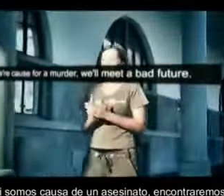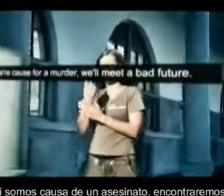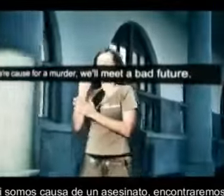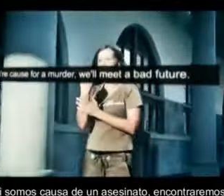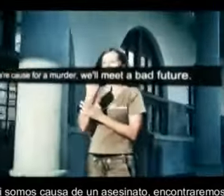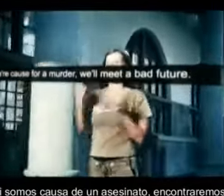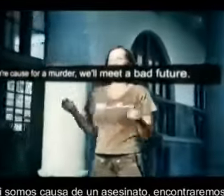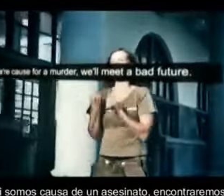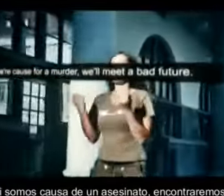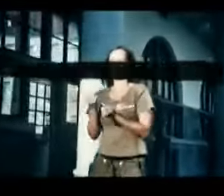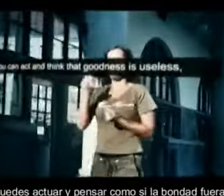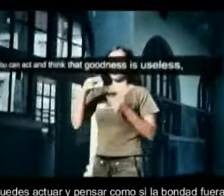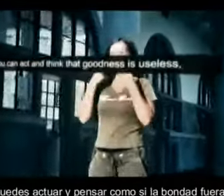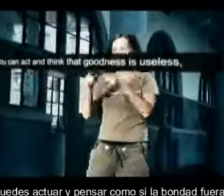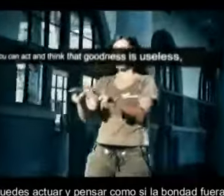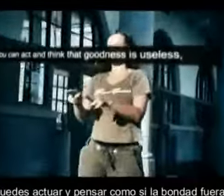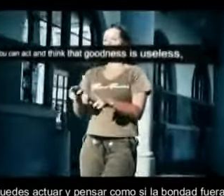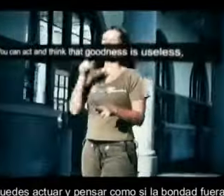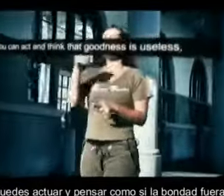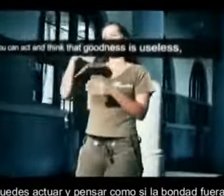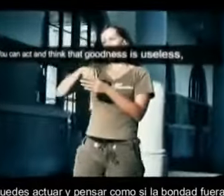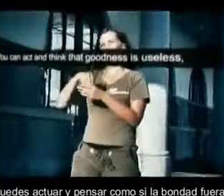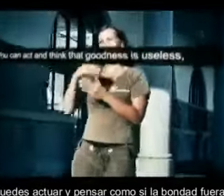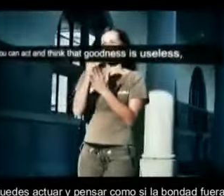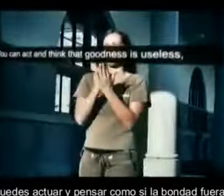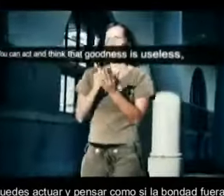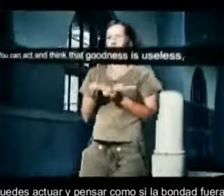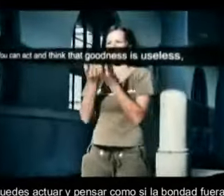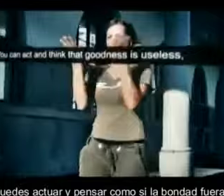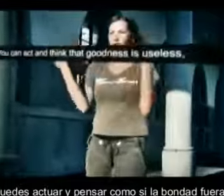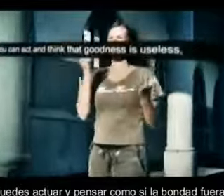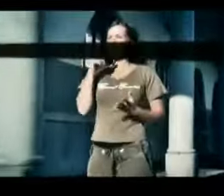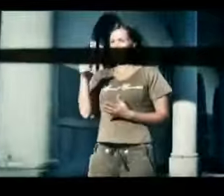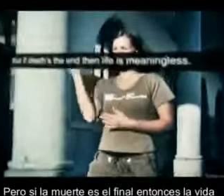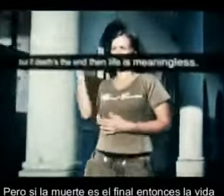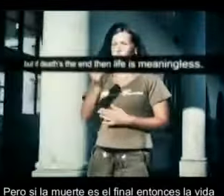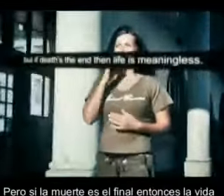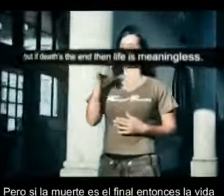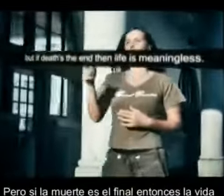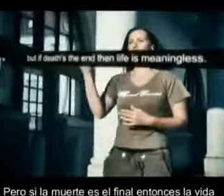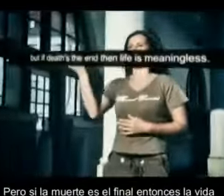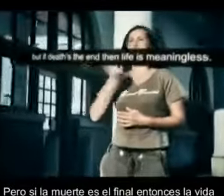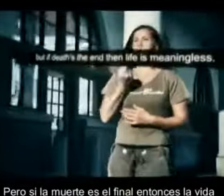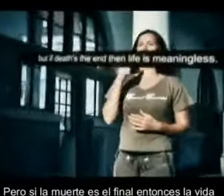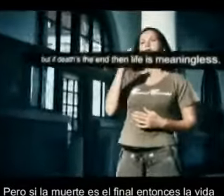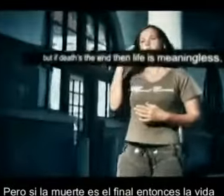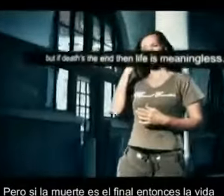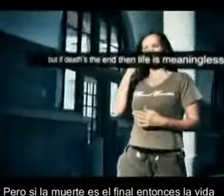bad future. You can act and think that goodness is useless, but if that's the end, then life